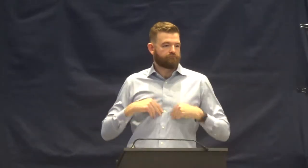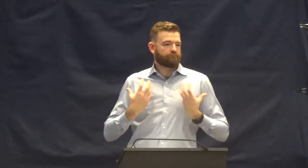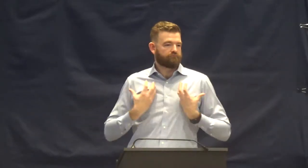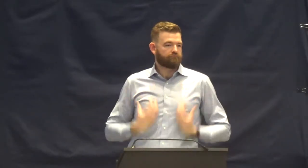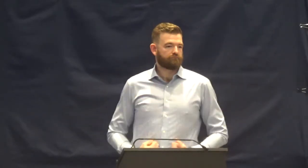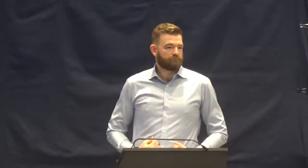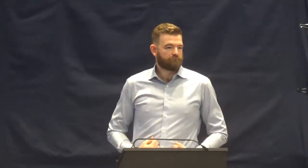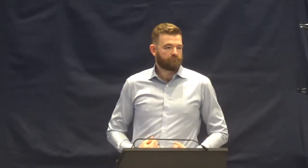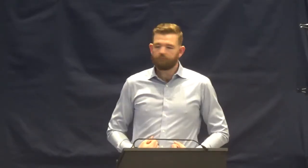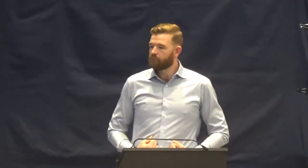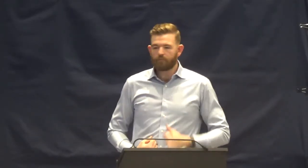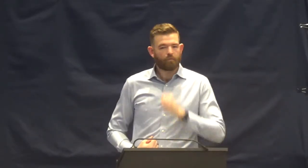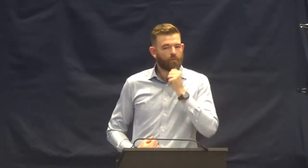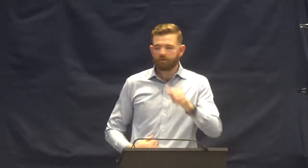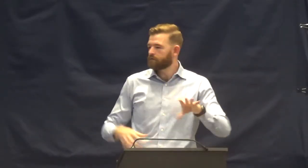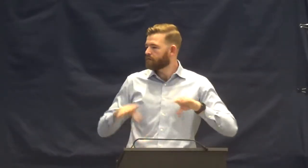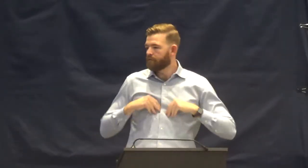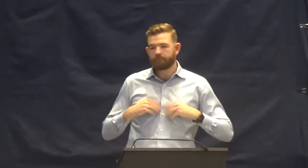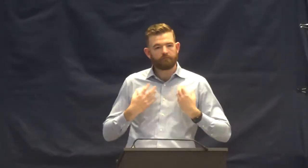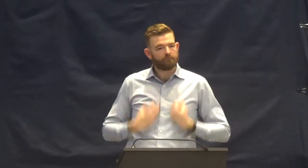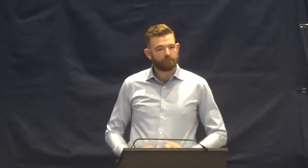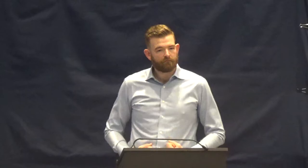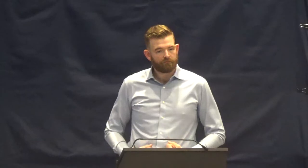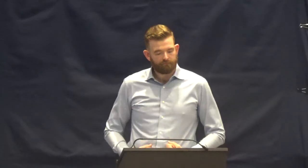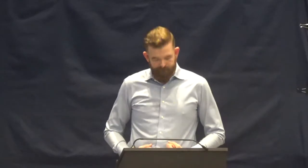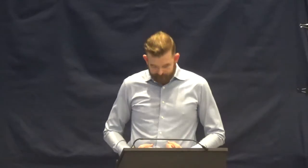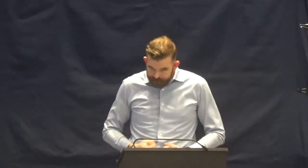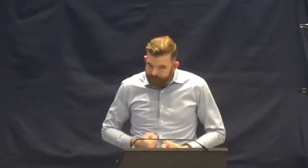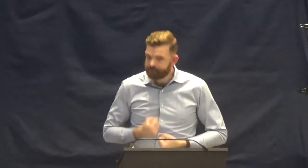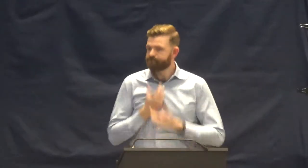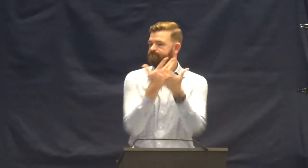story. You can interrupt that story,